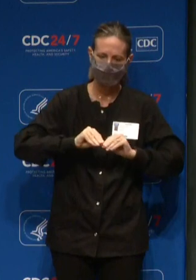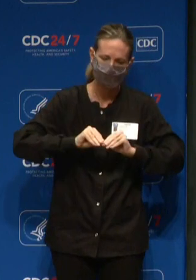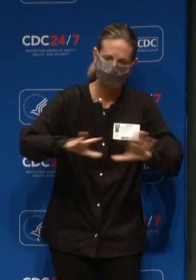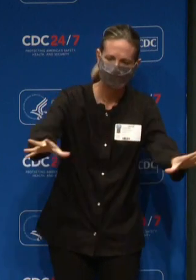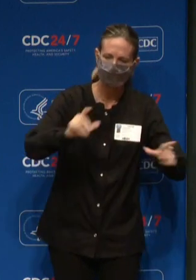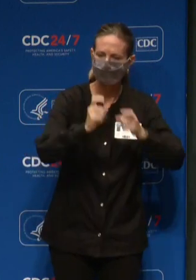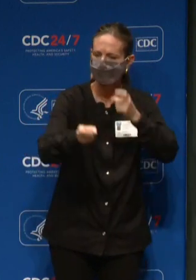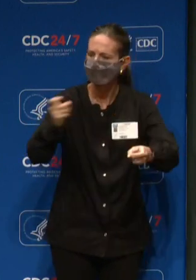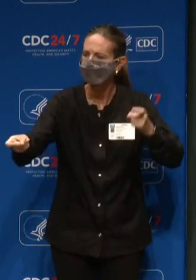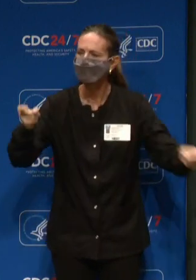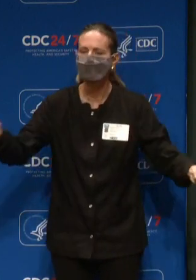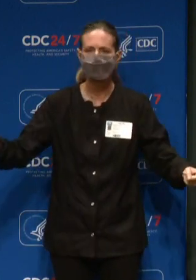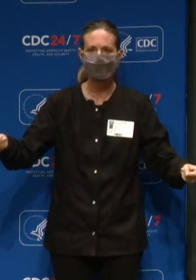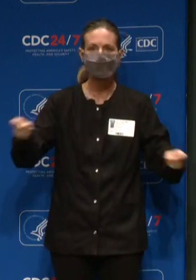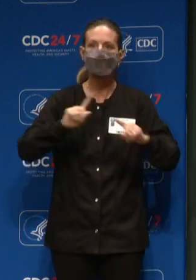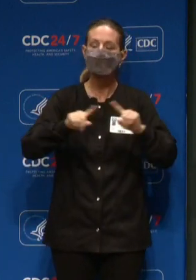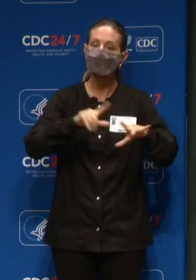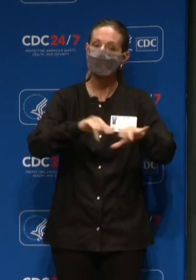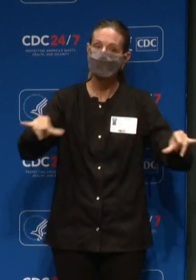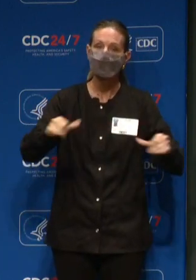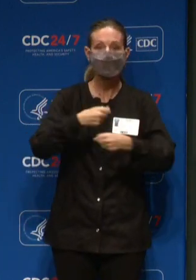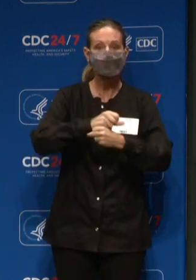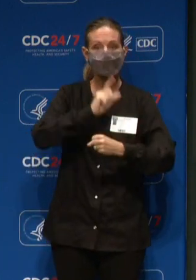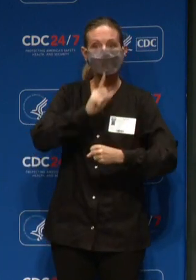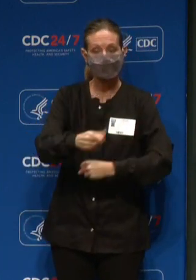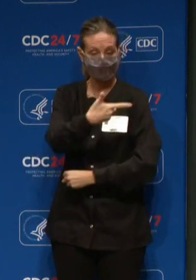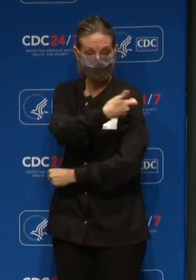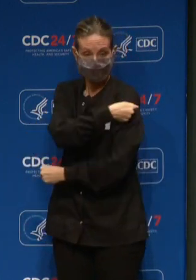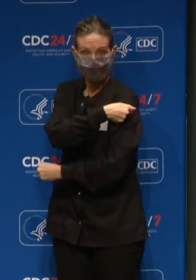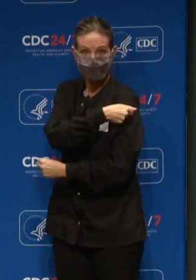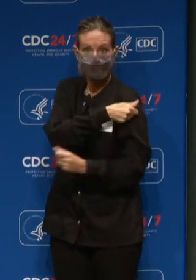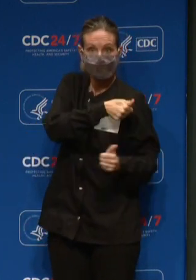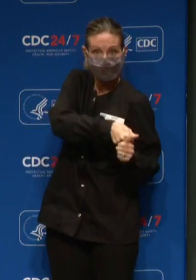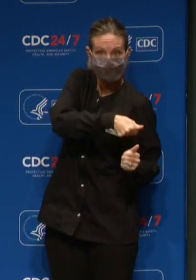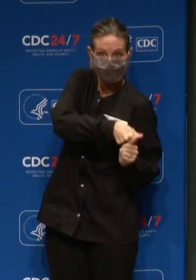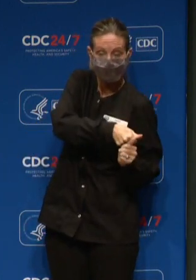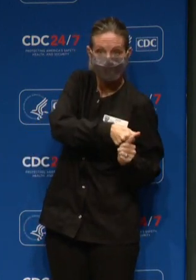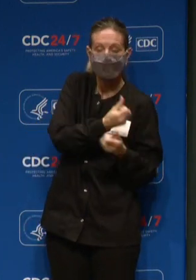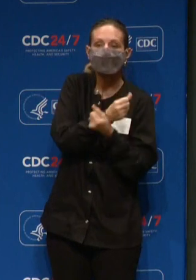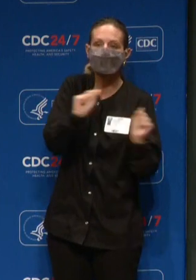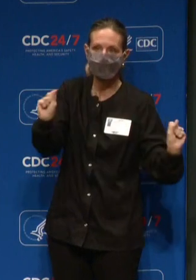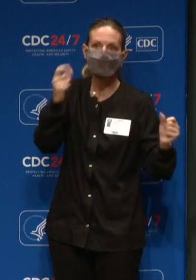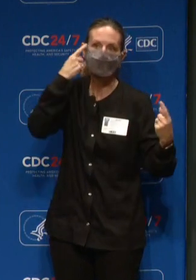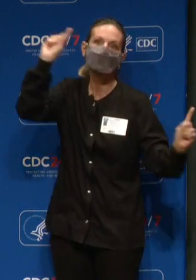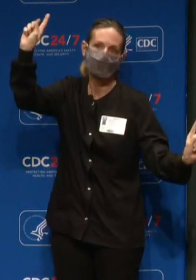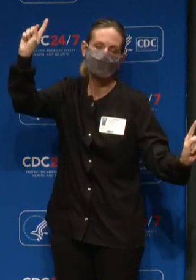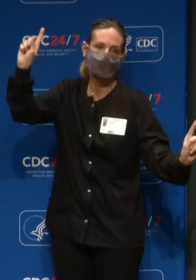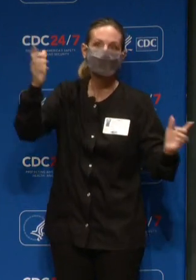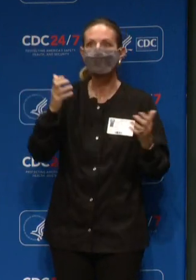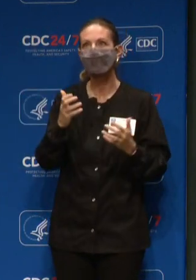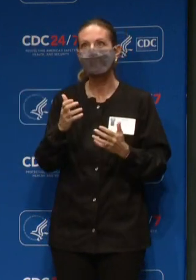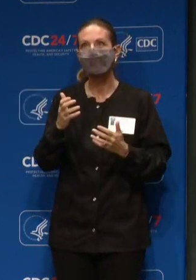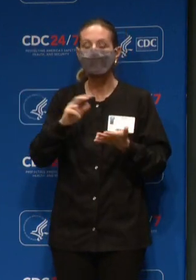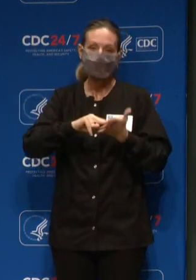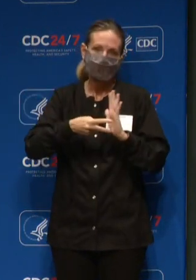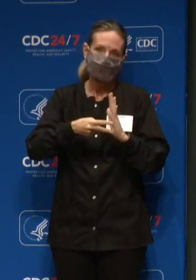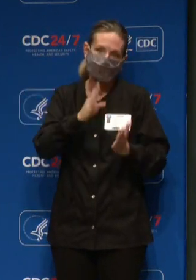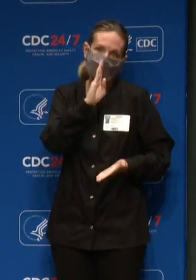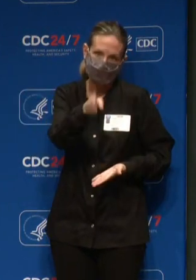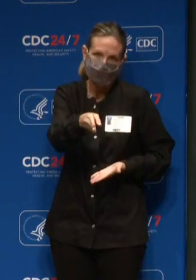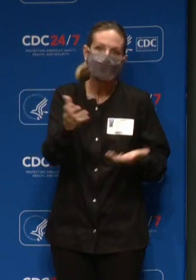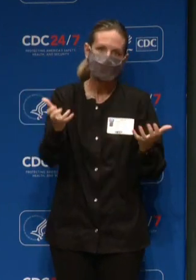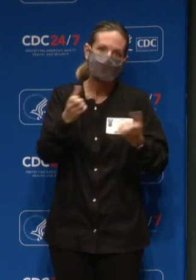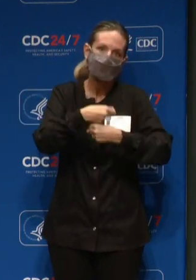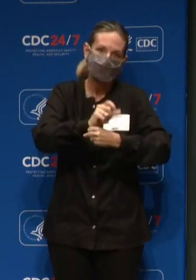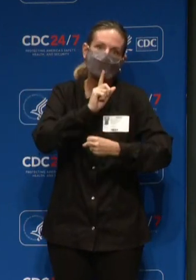ensuring that they are safe and effective. In other words, we want to make sure they work.